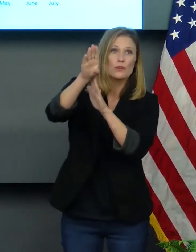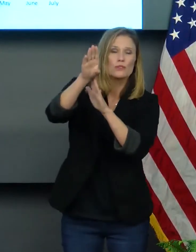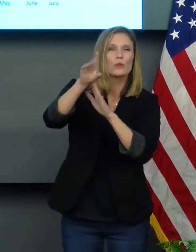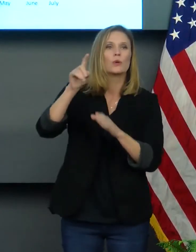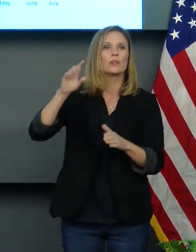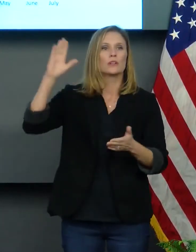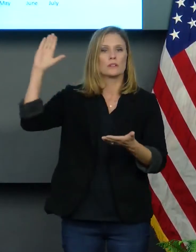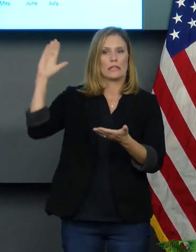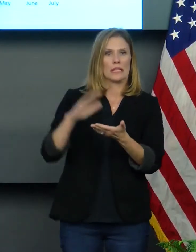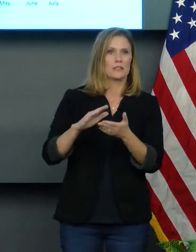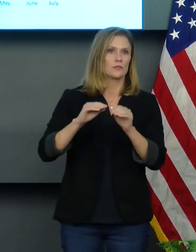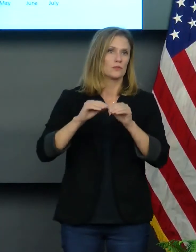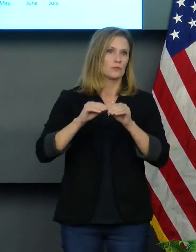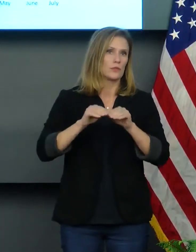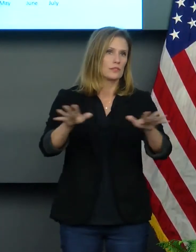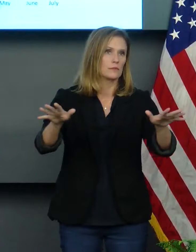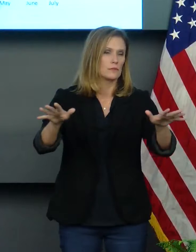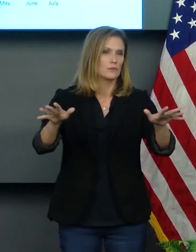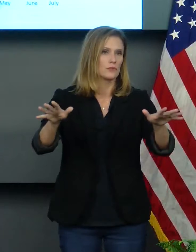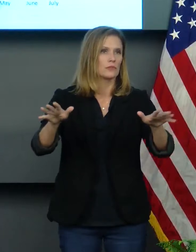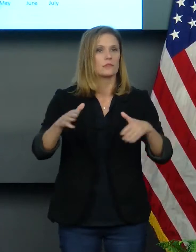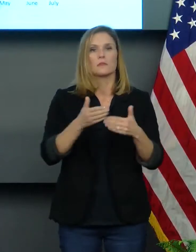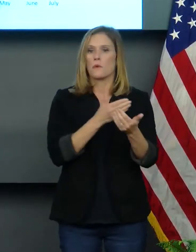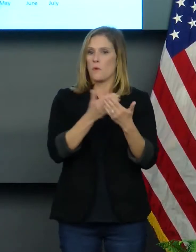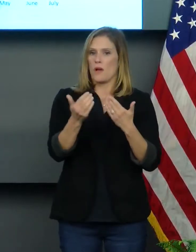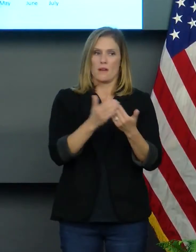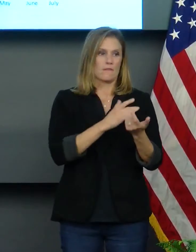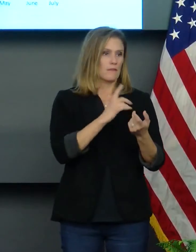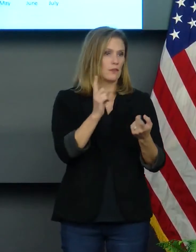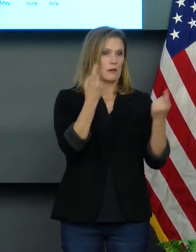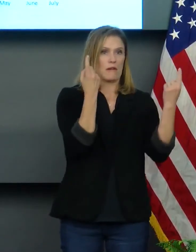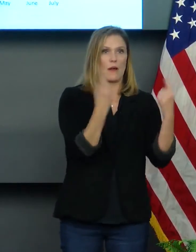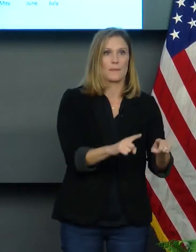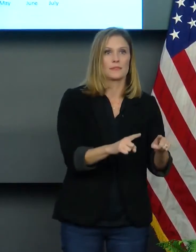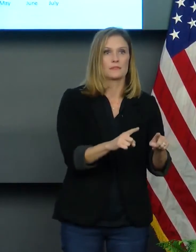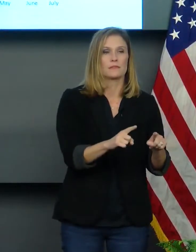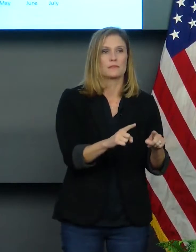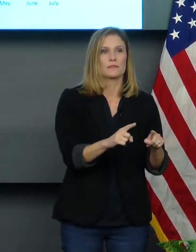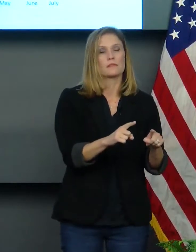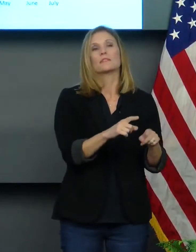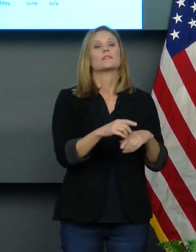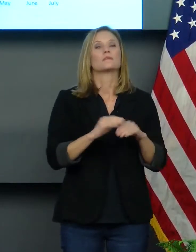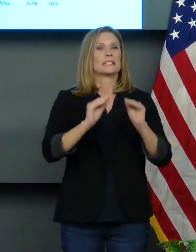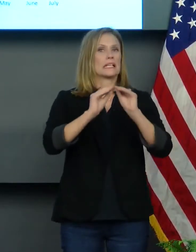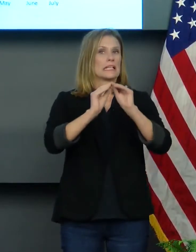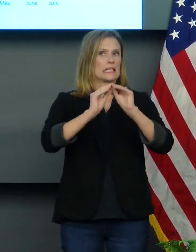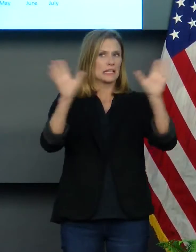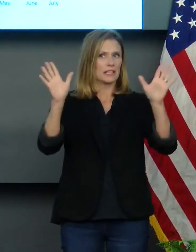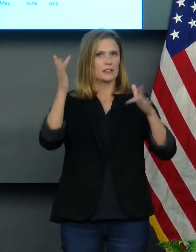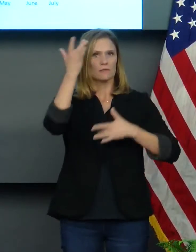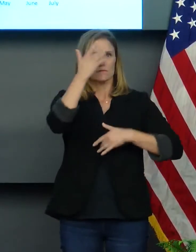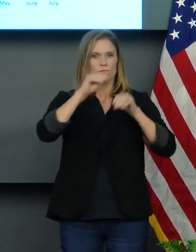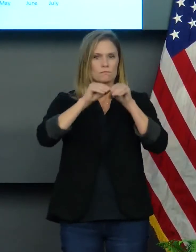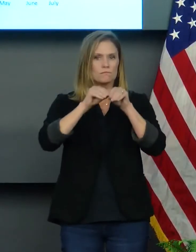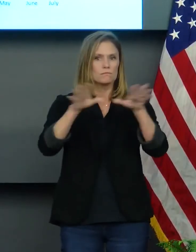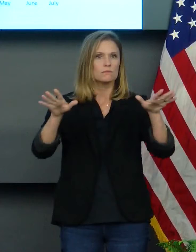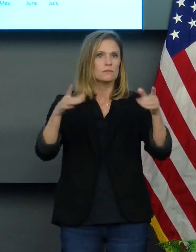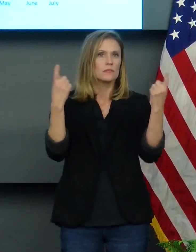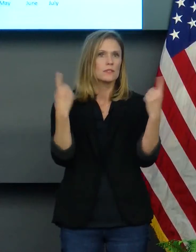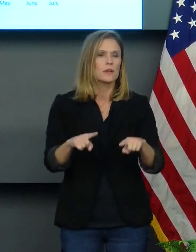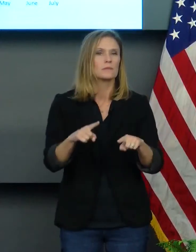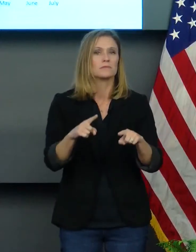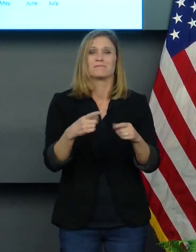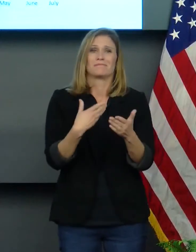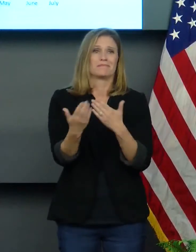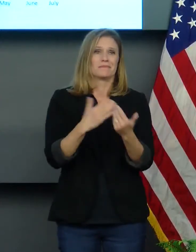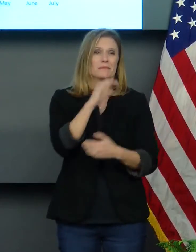reducing transmission wherever and whenever that transmission occurs. And it's very clear that transmission occurs regardless